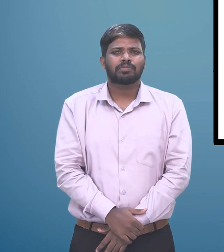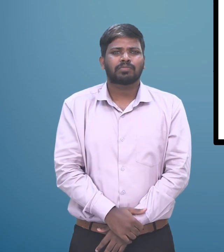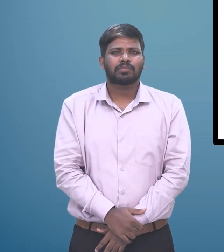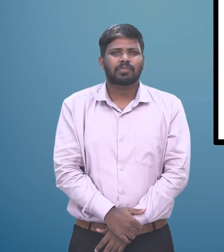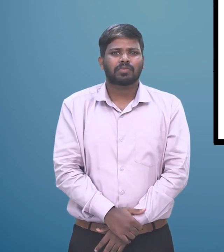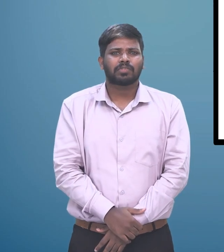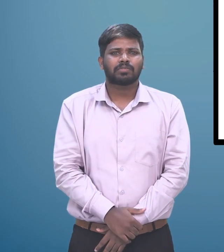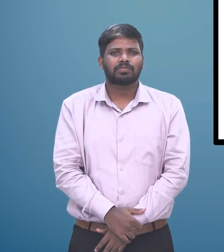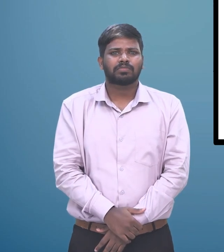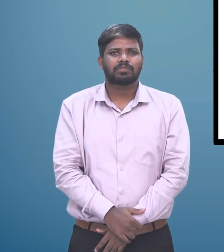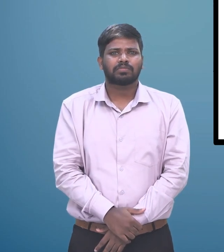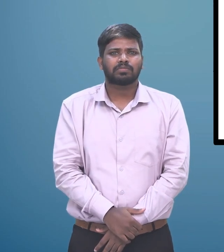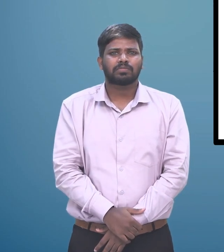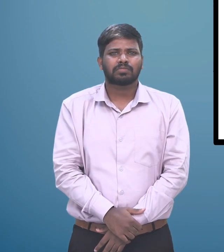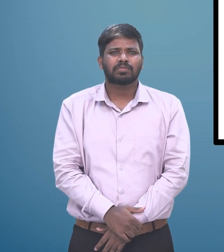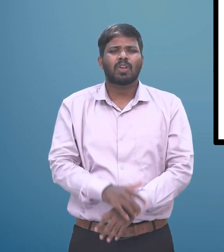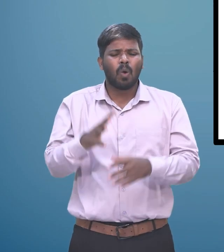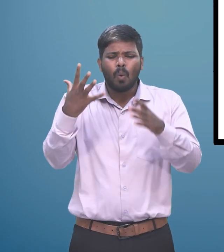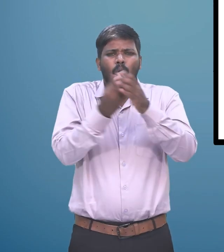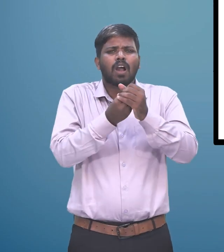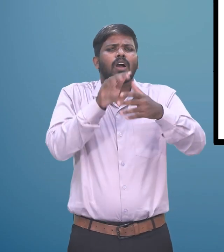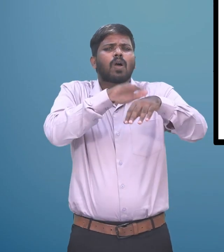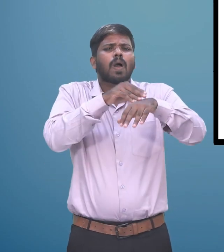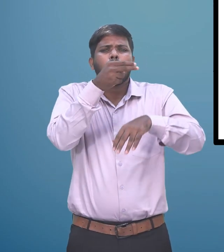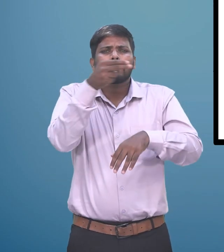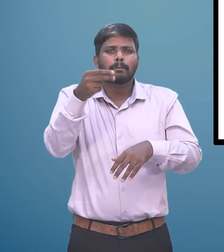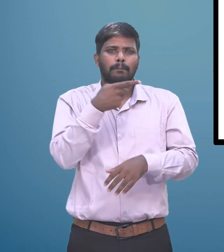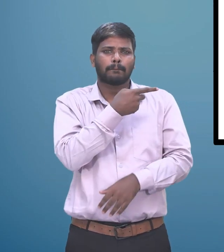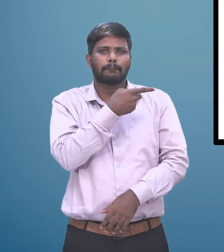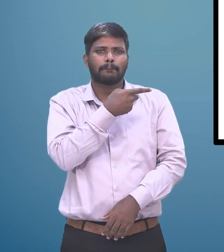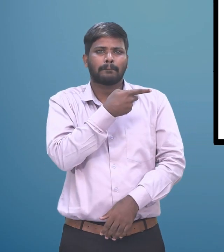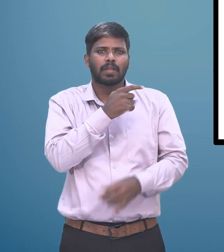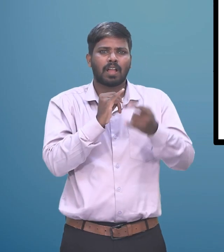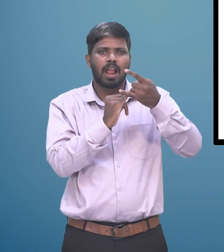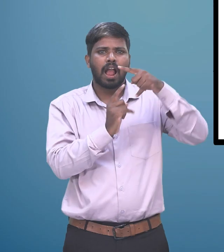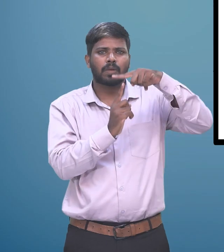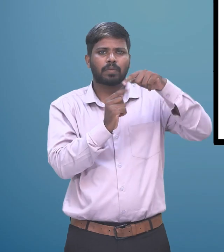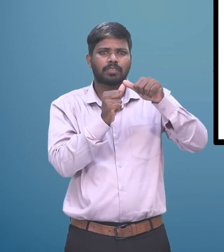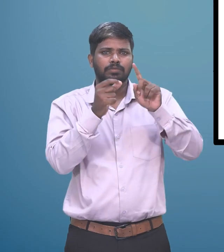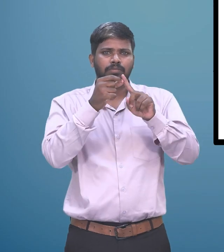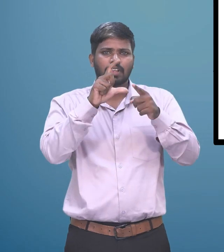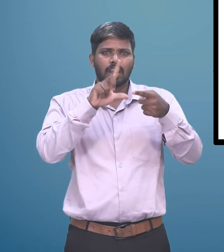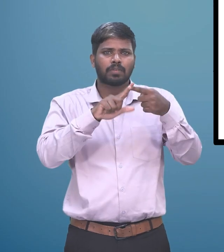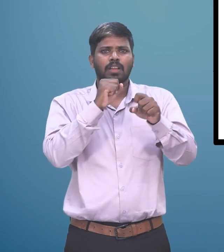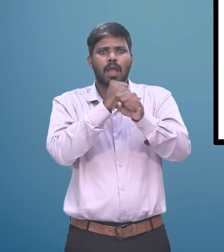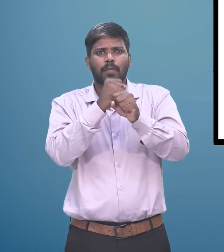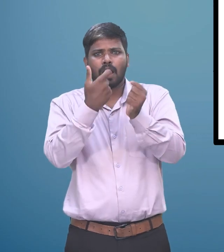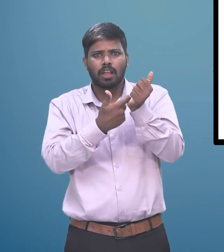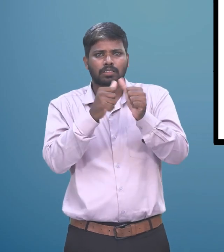kinds of dals and grams. All these are called staple grains because they are the basic food for most Indians.